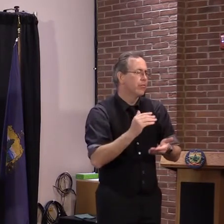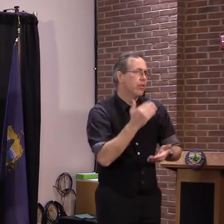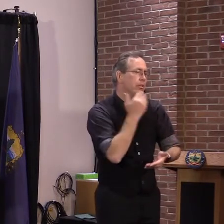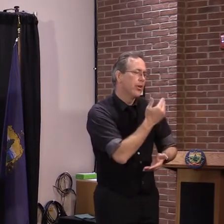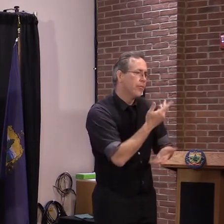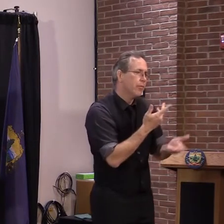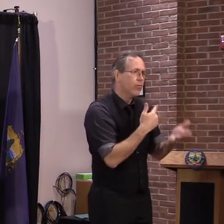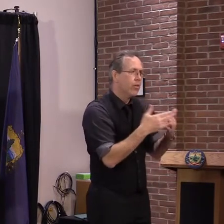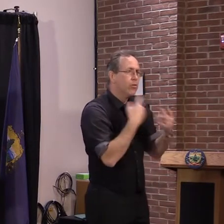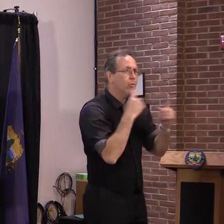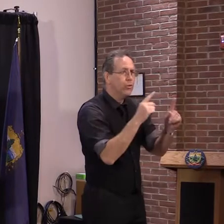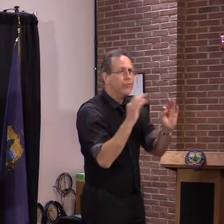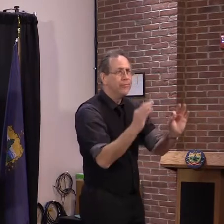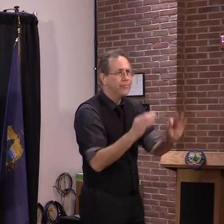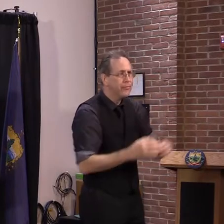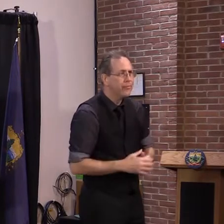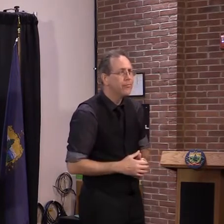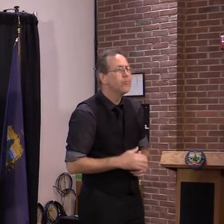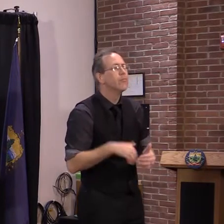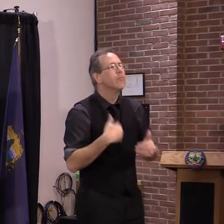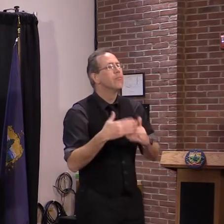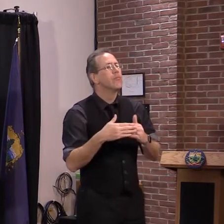Commissioner Beaulieu.